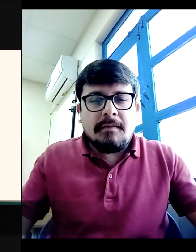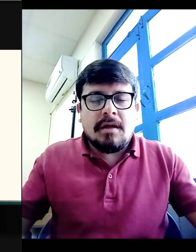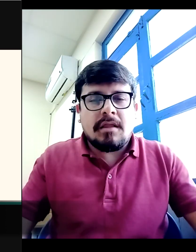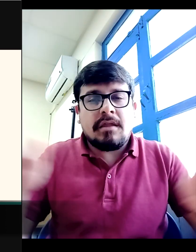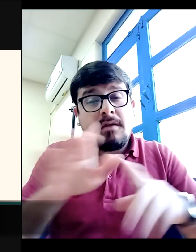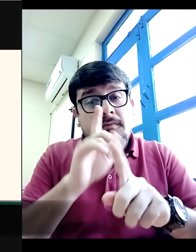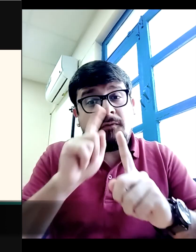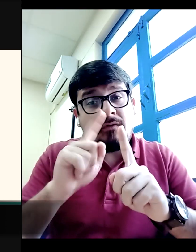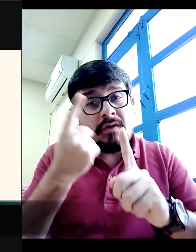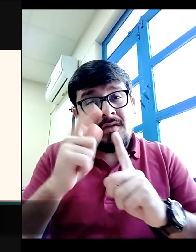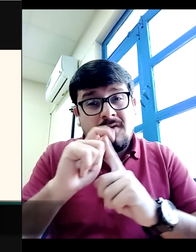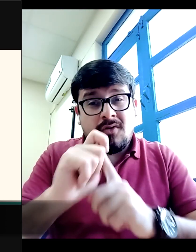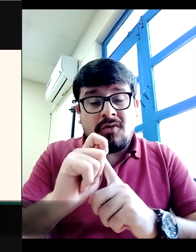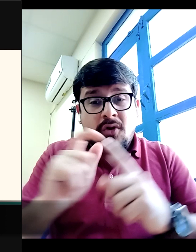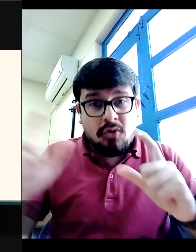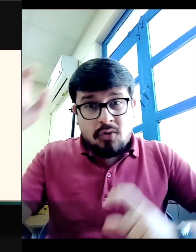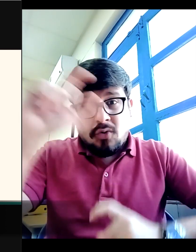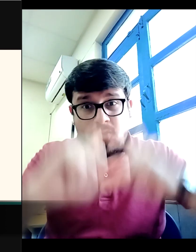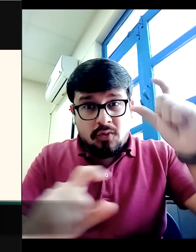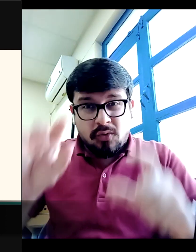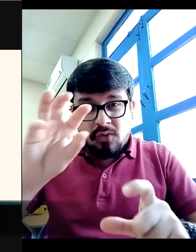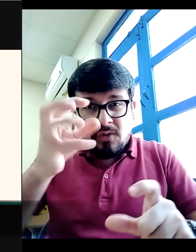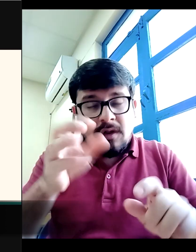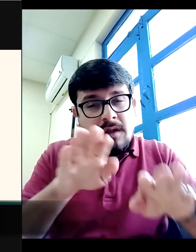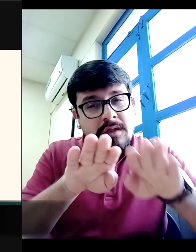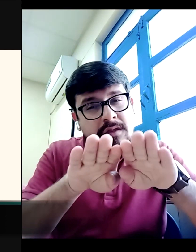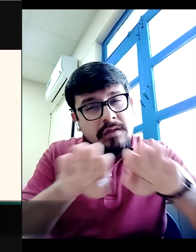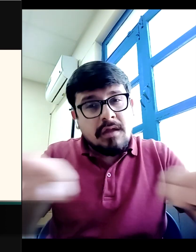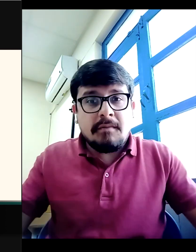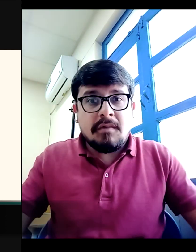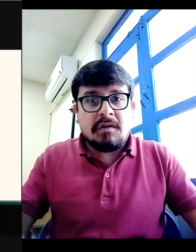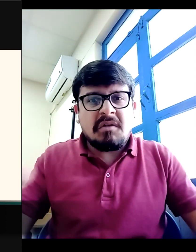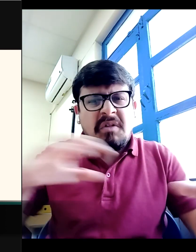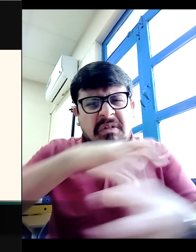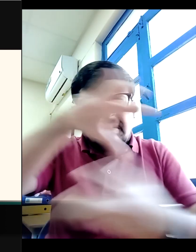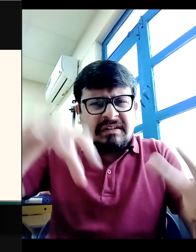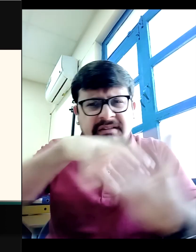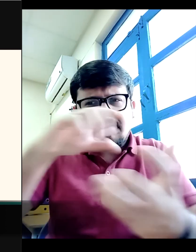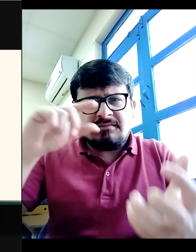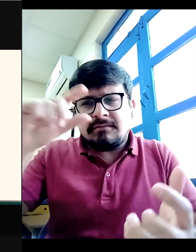forgettable. Once you see a logo, you would remember it.